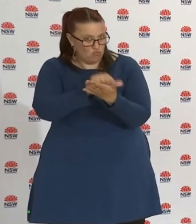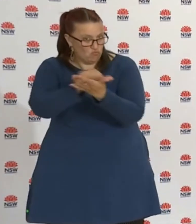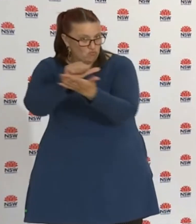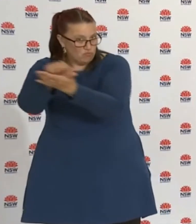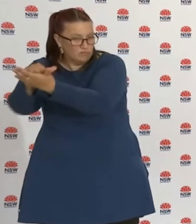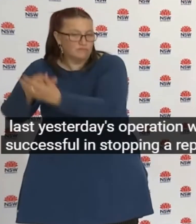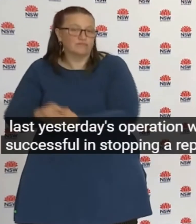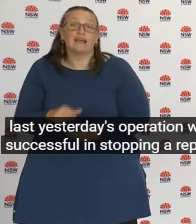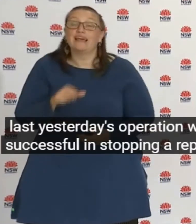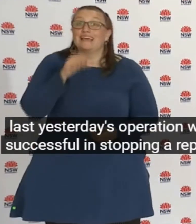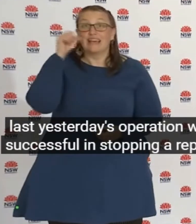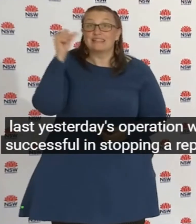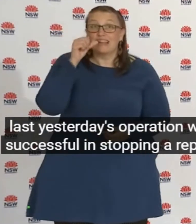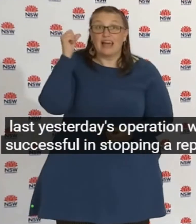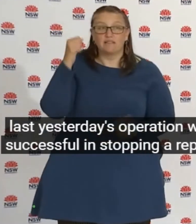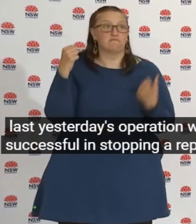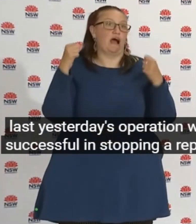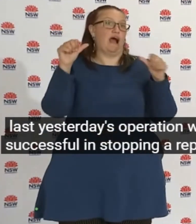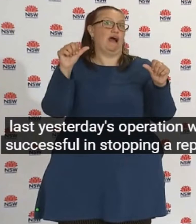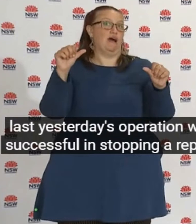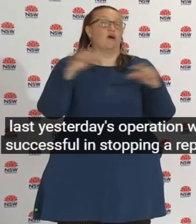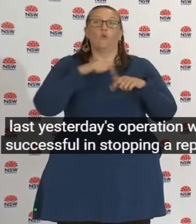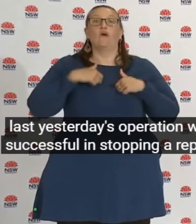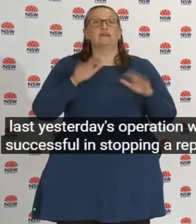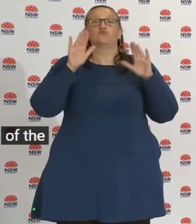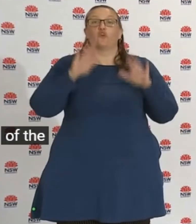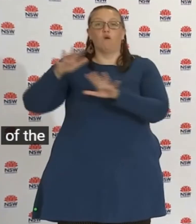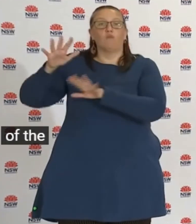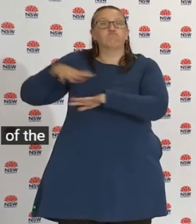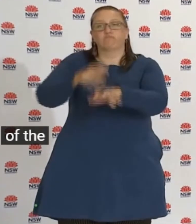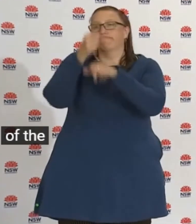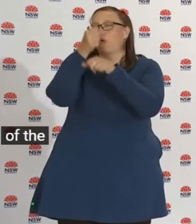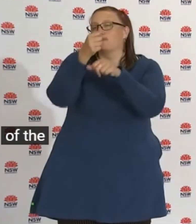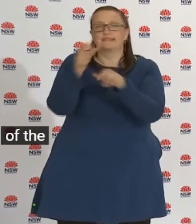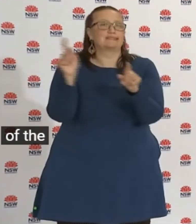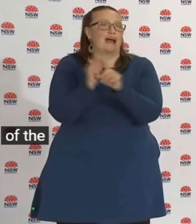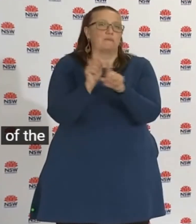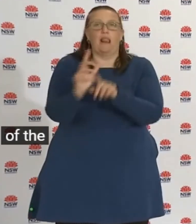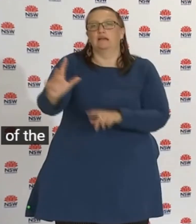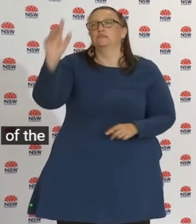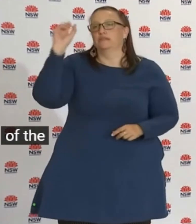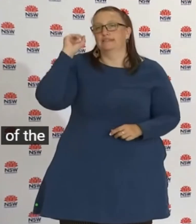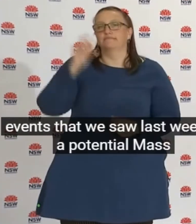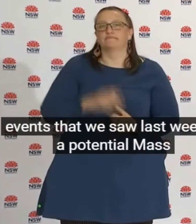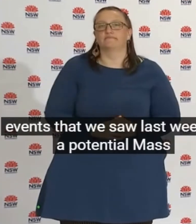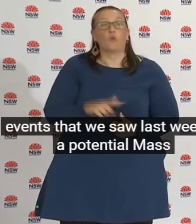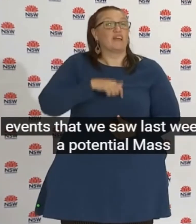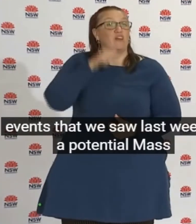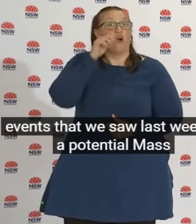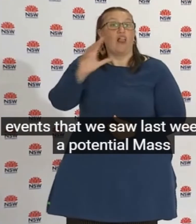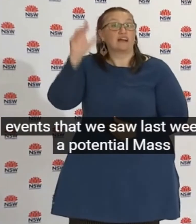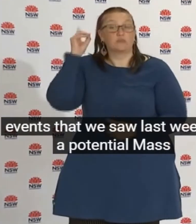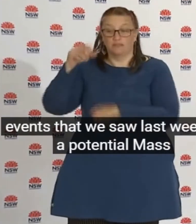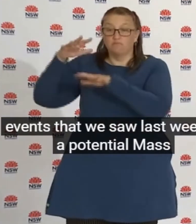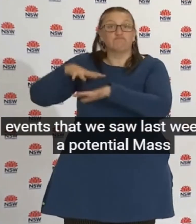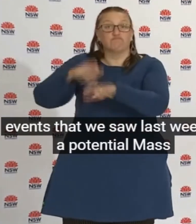in stopping a repeat of the events that we saw last week and a potential mass seating incident.